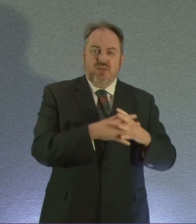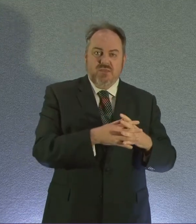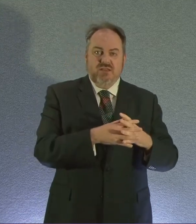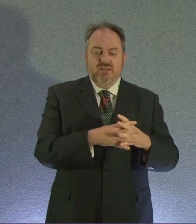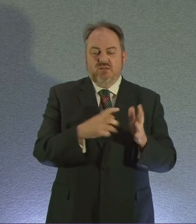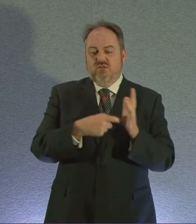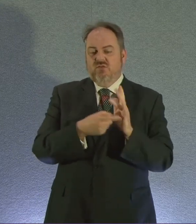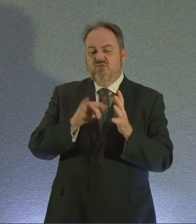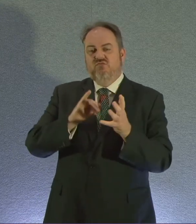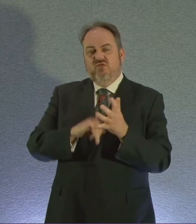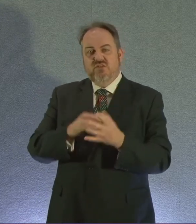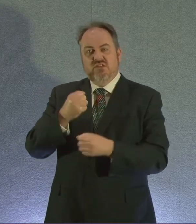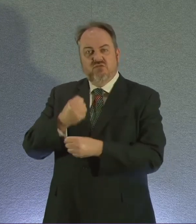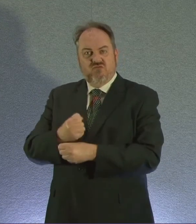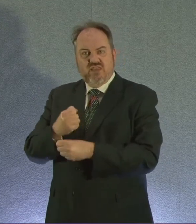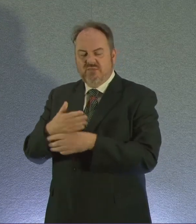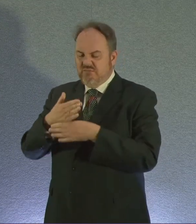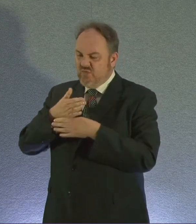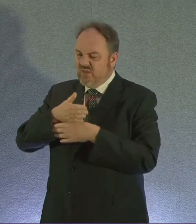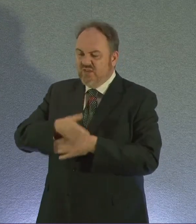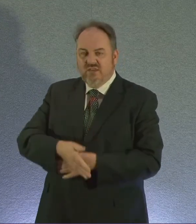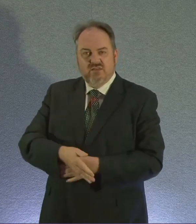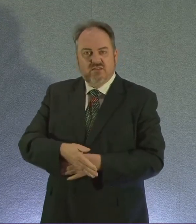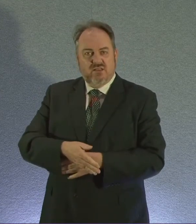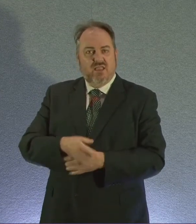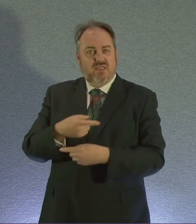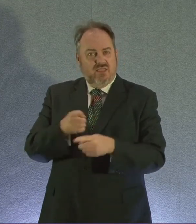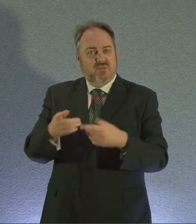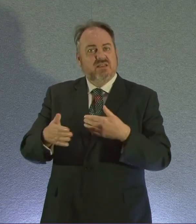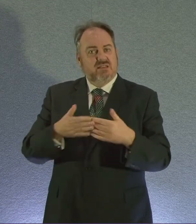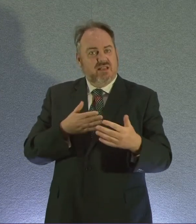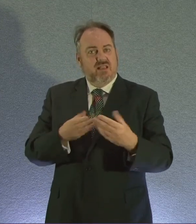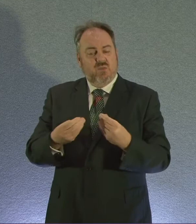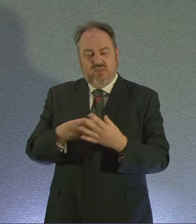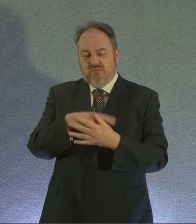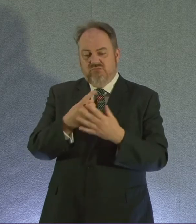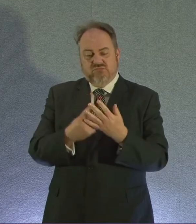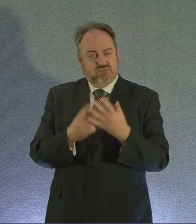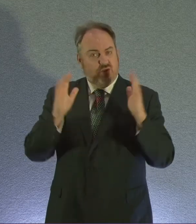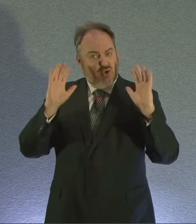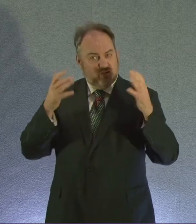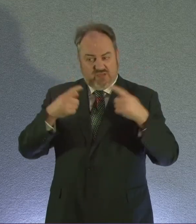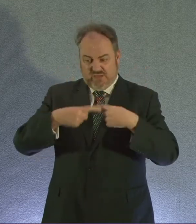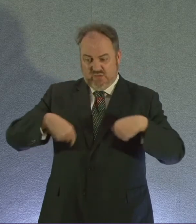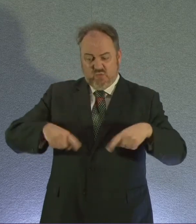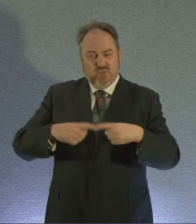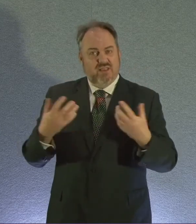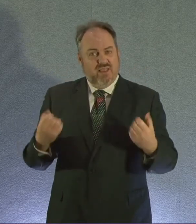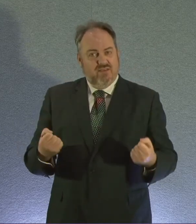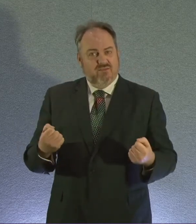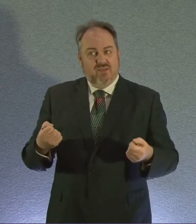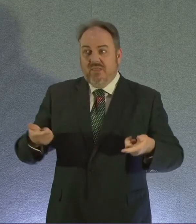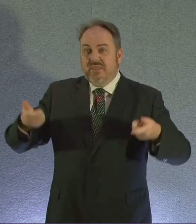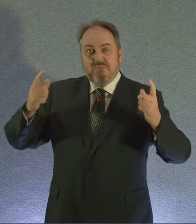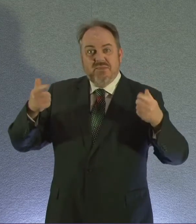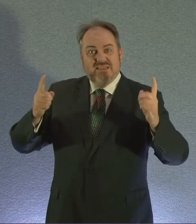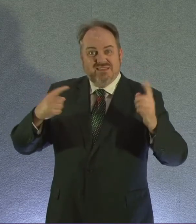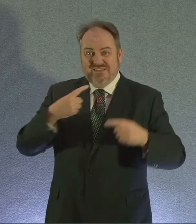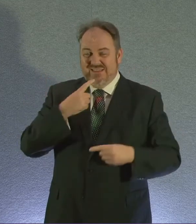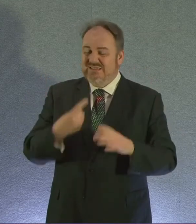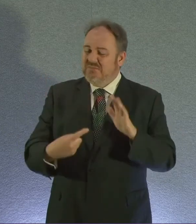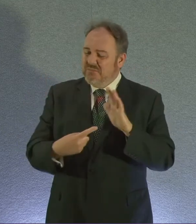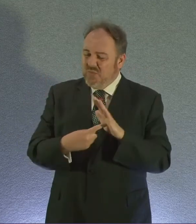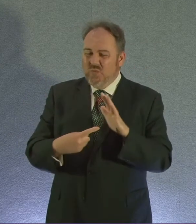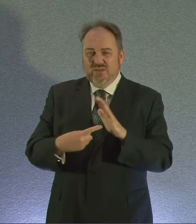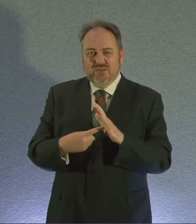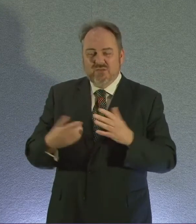have been very active in this, and they were addressing concerns that I know were shared across the chamber. Indeed, the Minister himself said it's essential to keep people